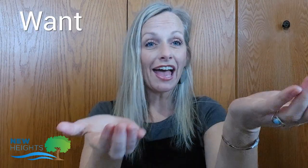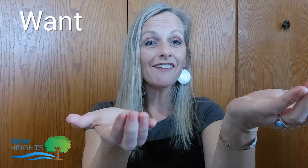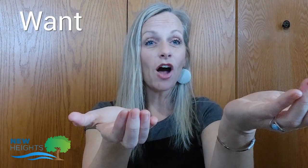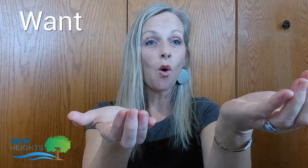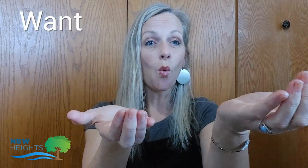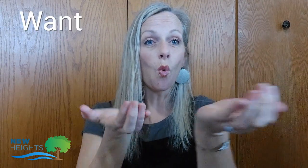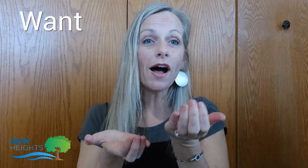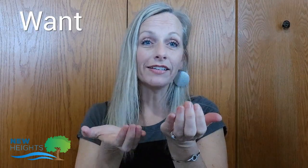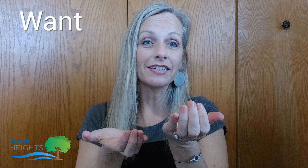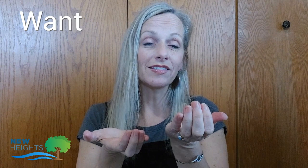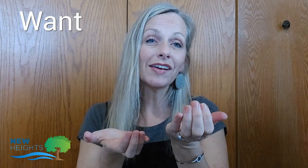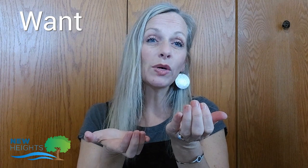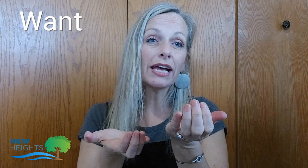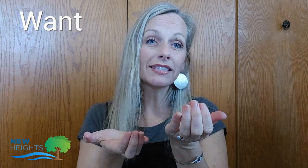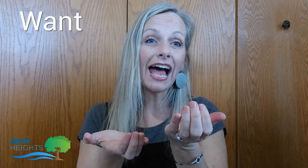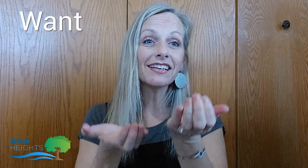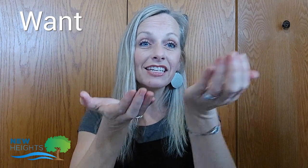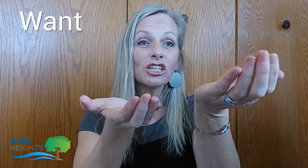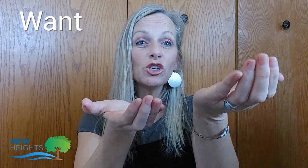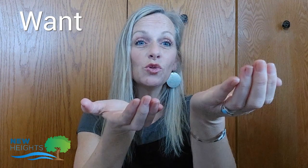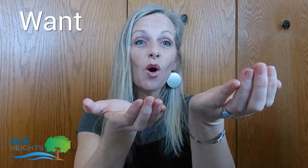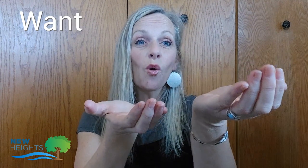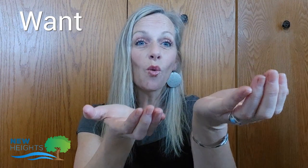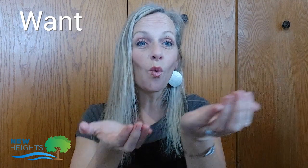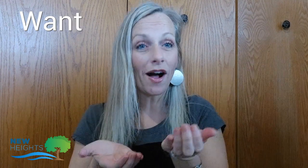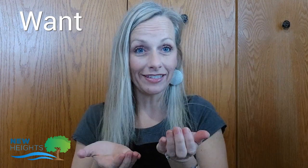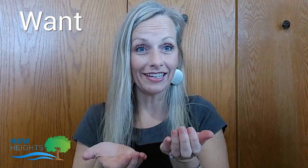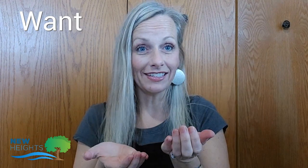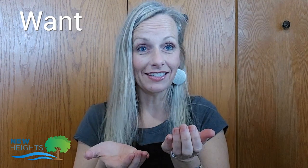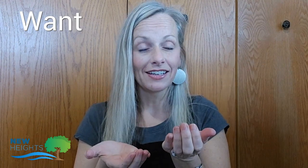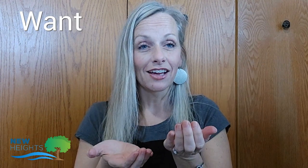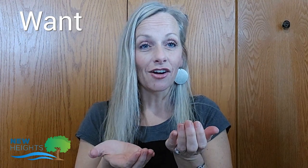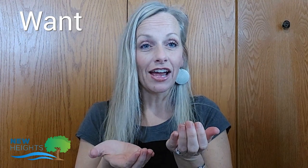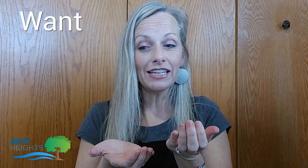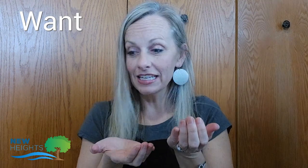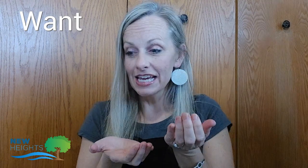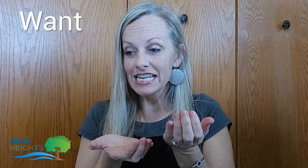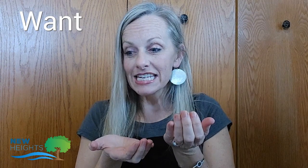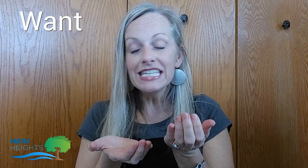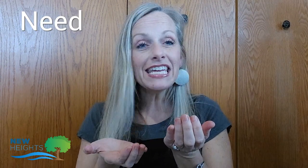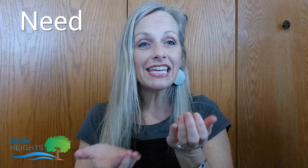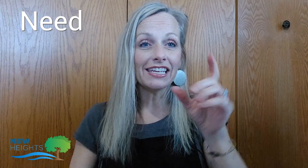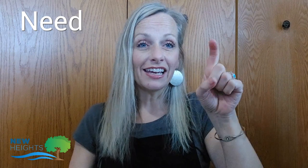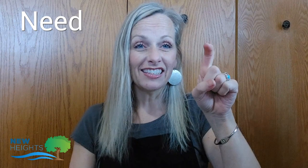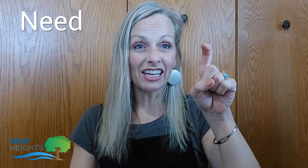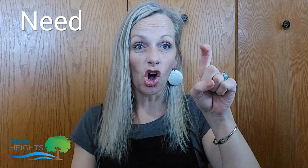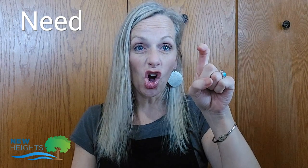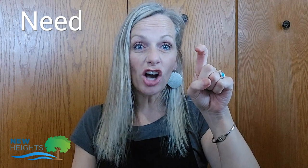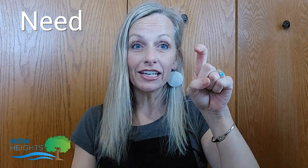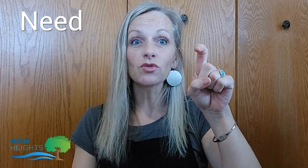have want. If someone else has it, you want it. All right. Need is like a hook. It's